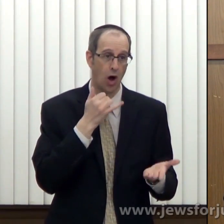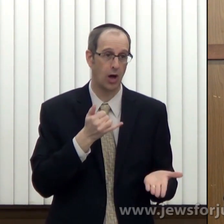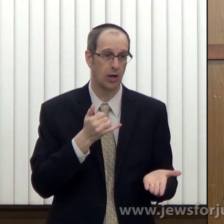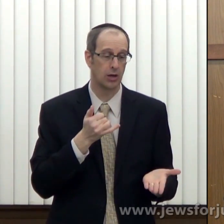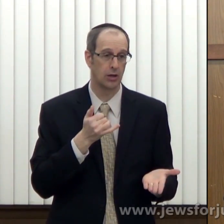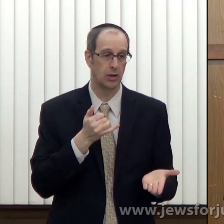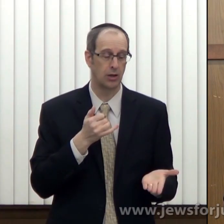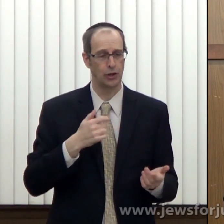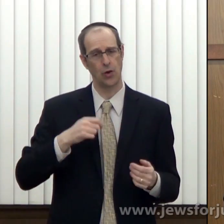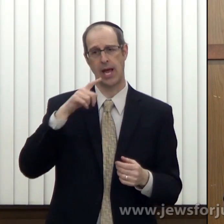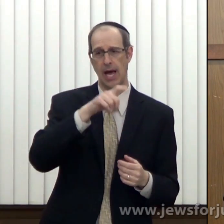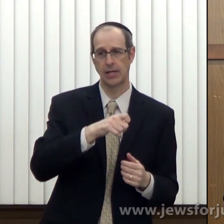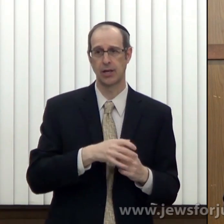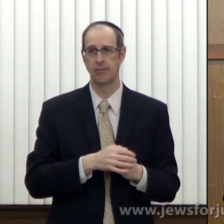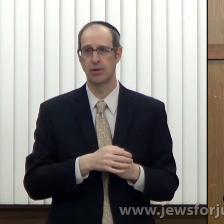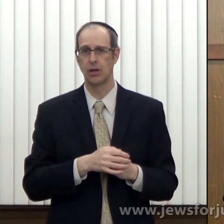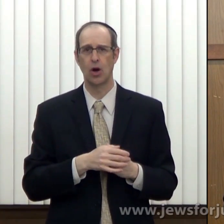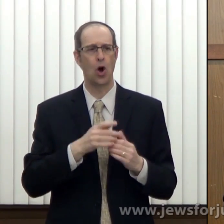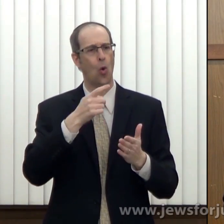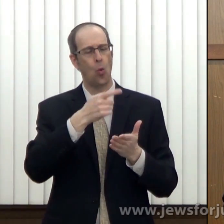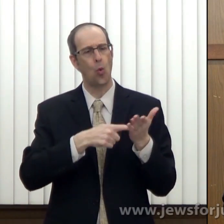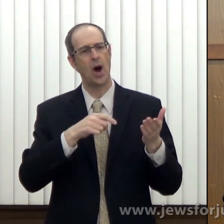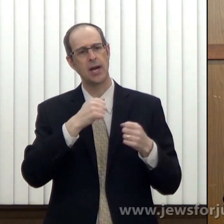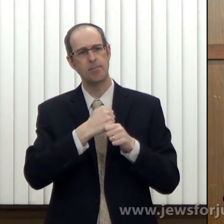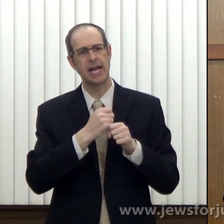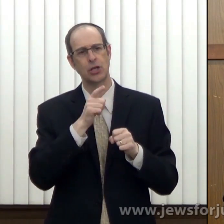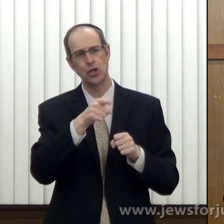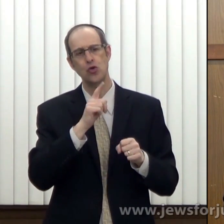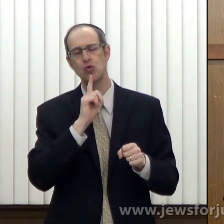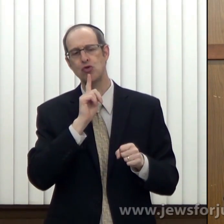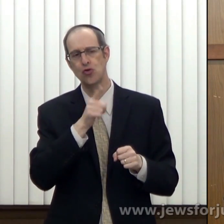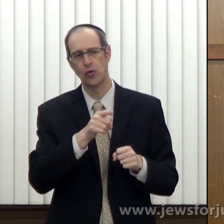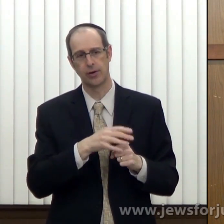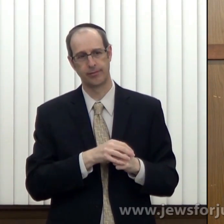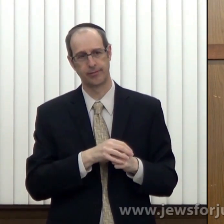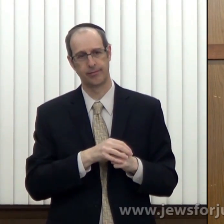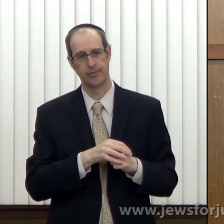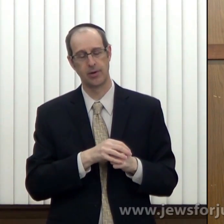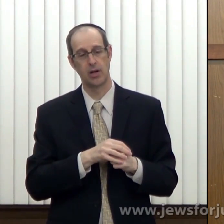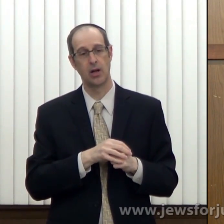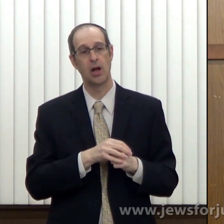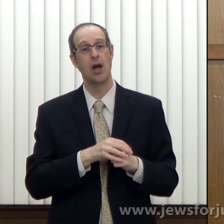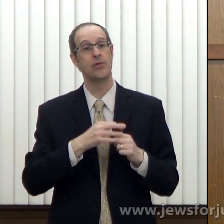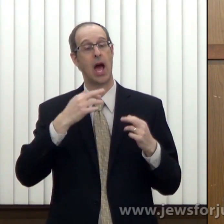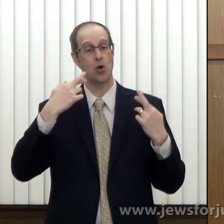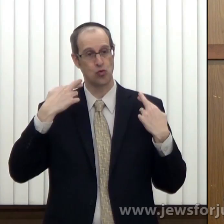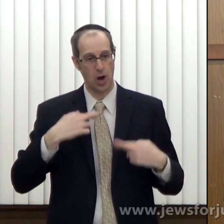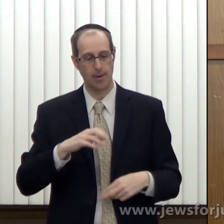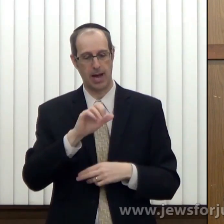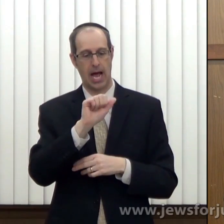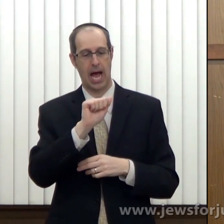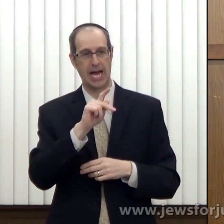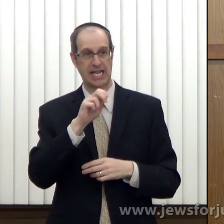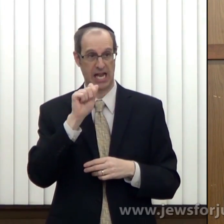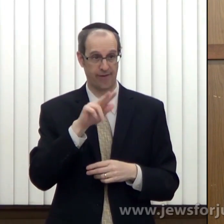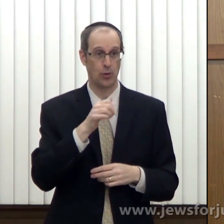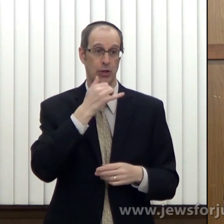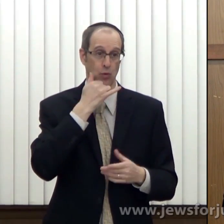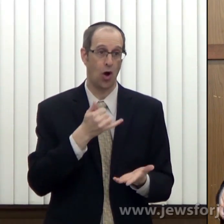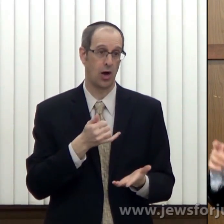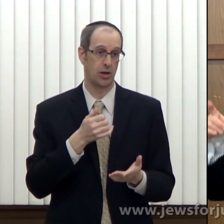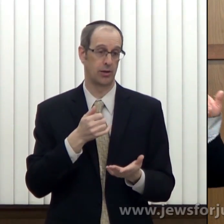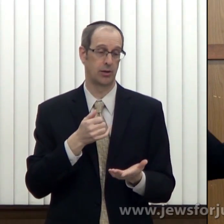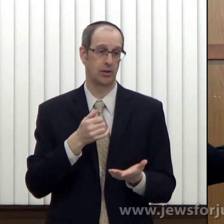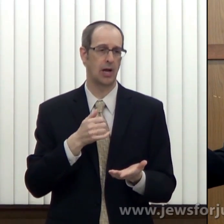asked this Christian, what makes you so sure that Rabbi Akiva was wrong? I